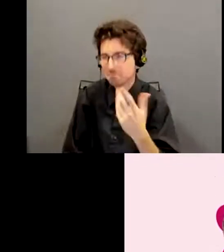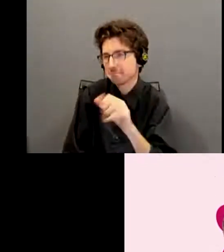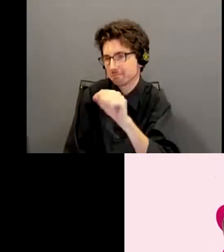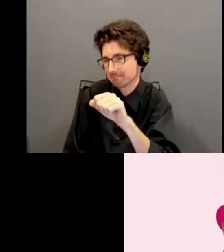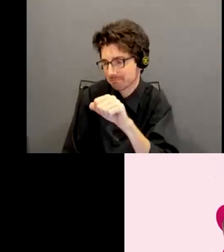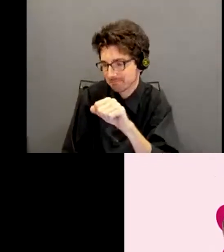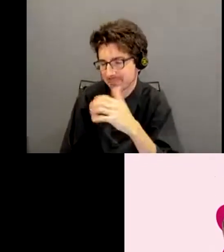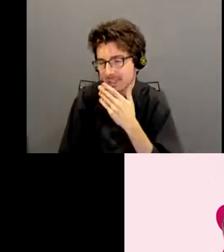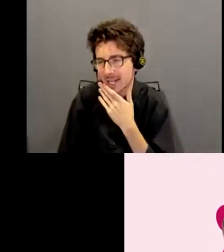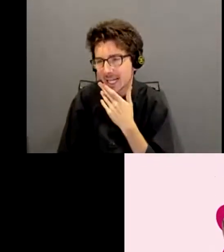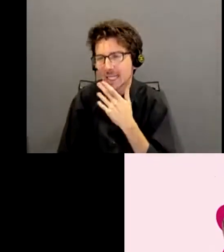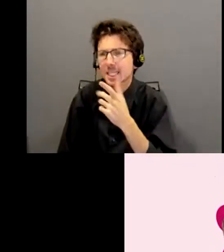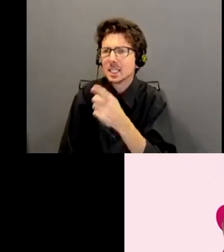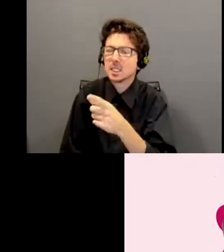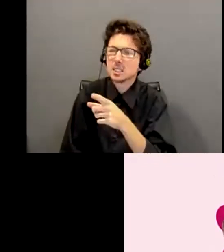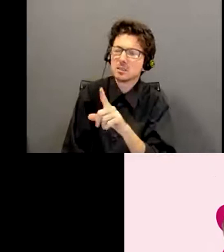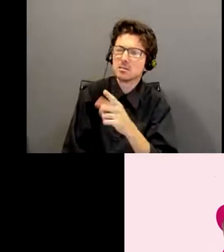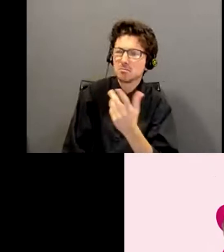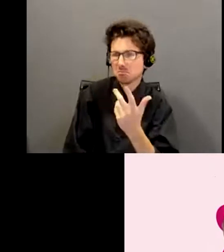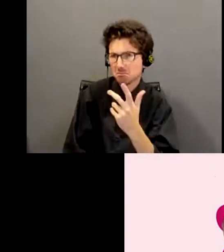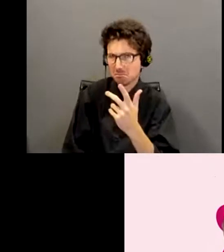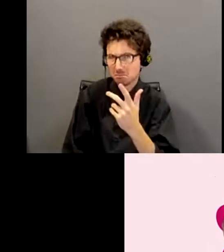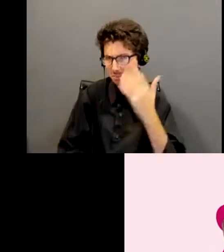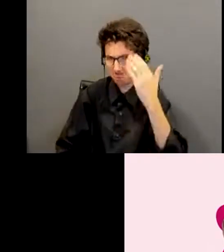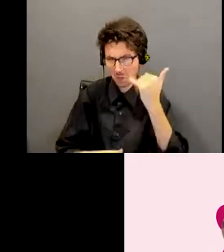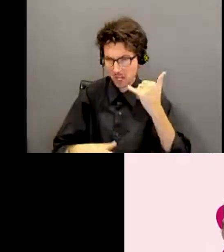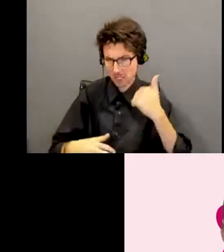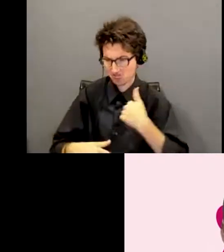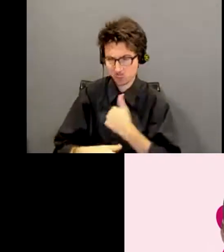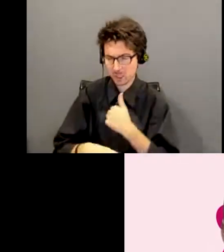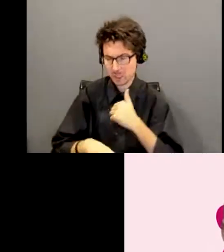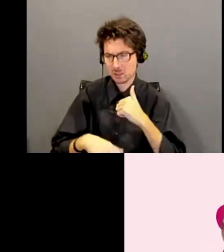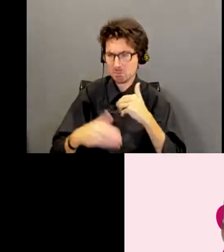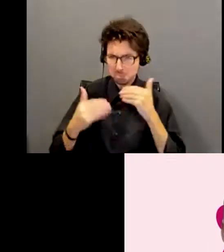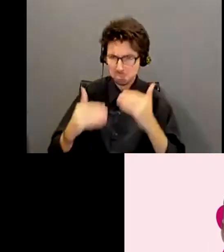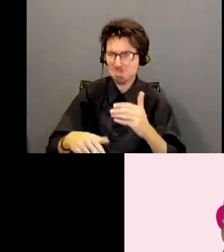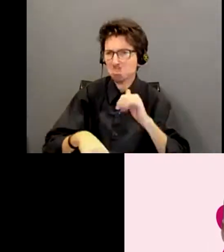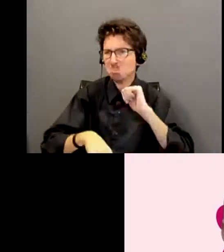why you got there, why you decide to go and raise